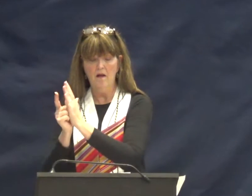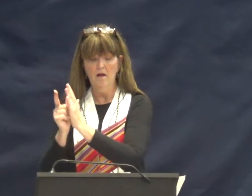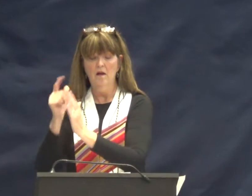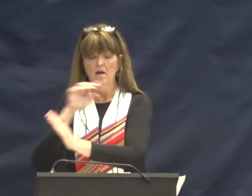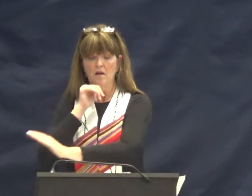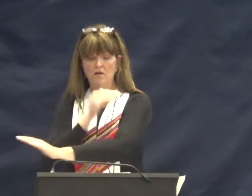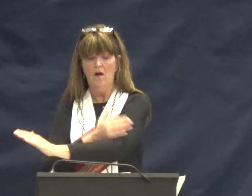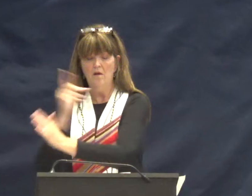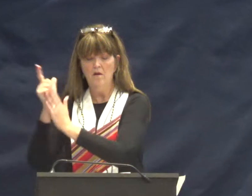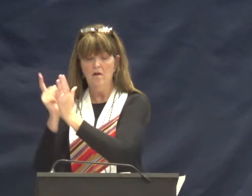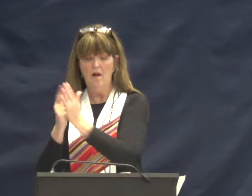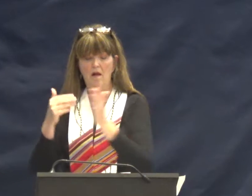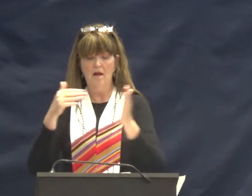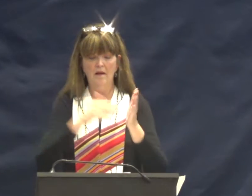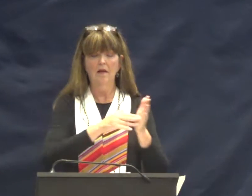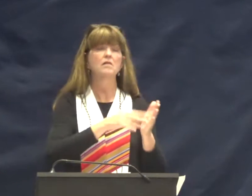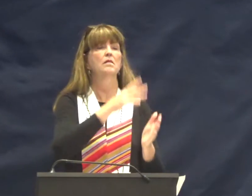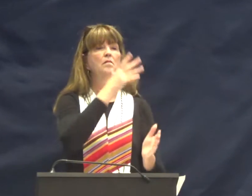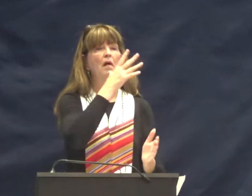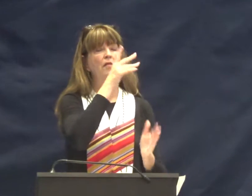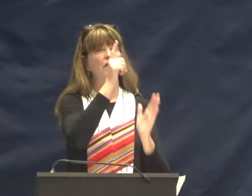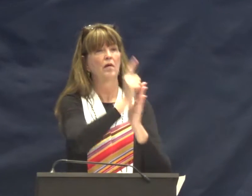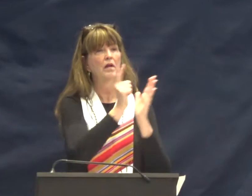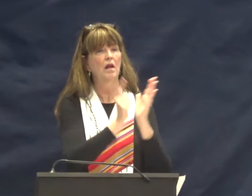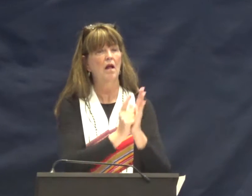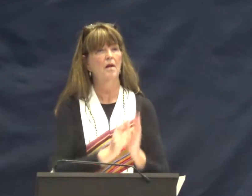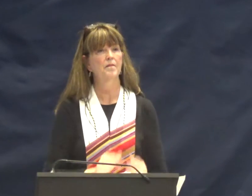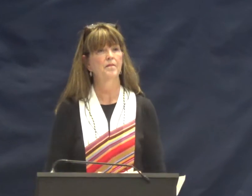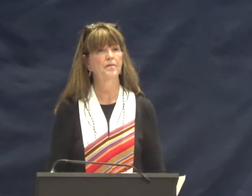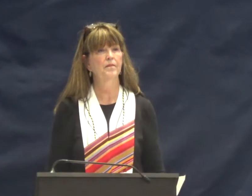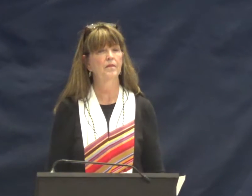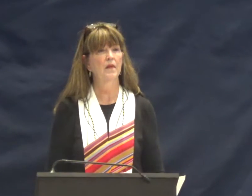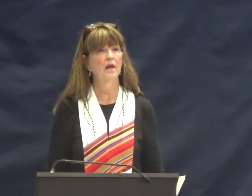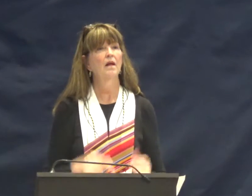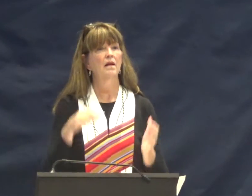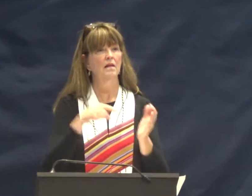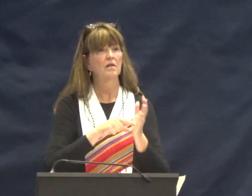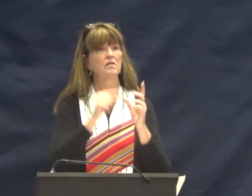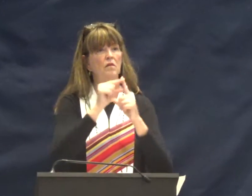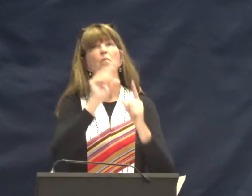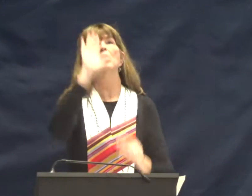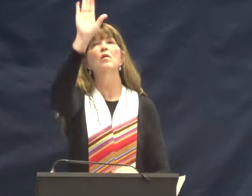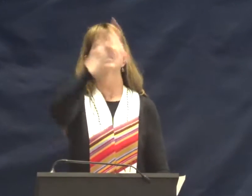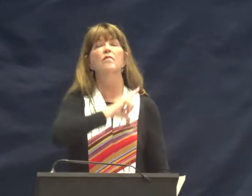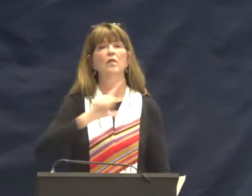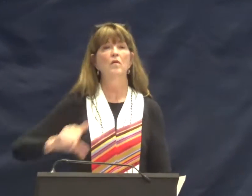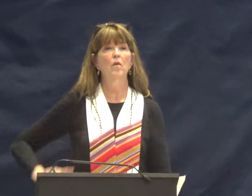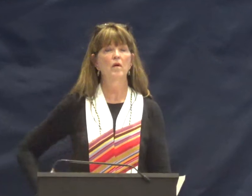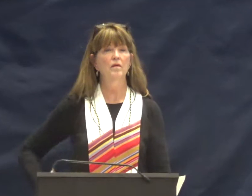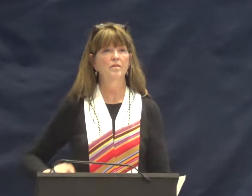mother-in-law against her daughter-in-law, and daughter-in-law against mother-in-law. This is the word of the